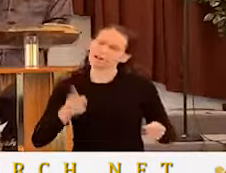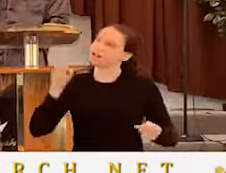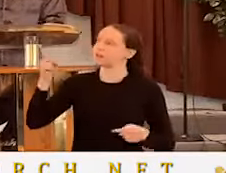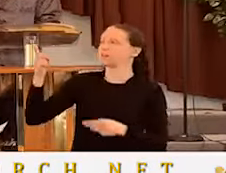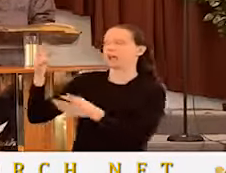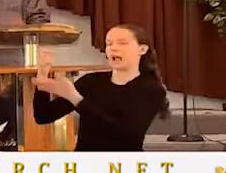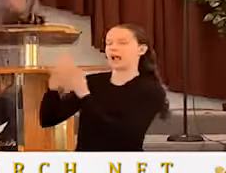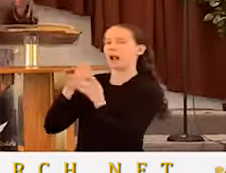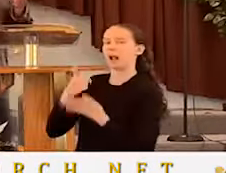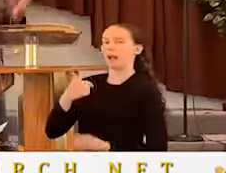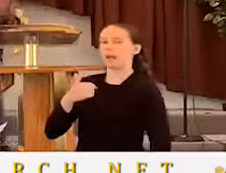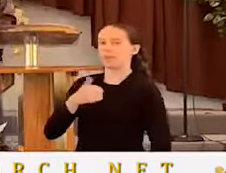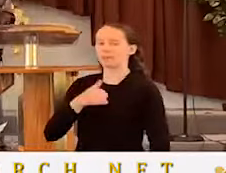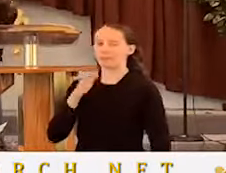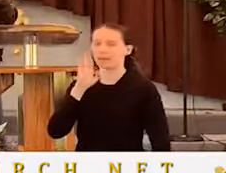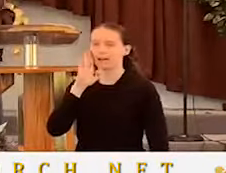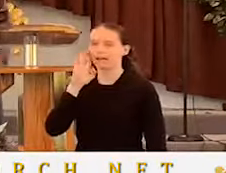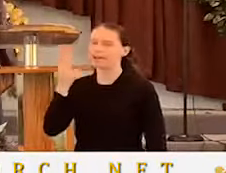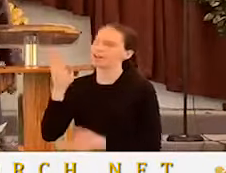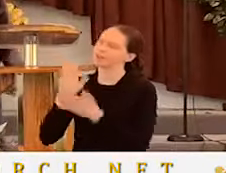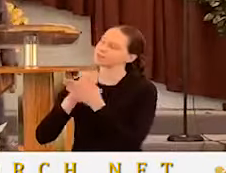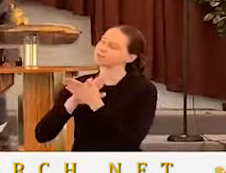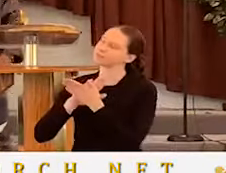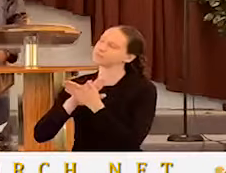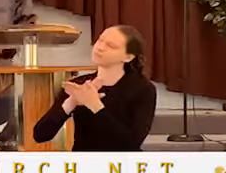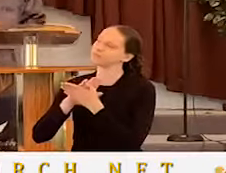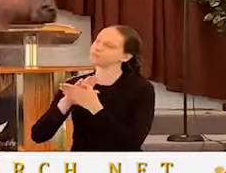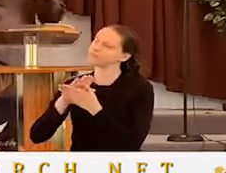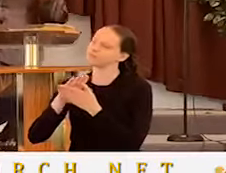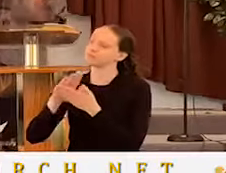will help me.